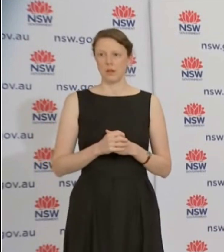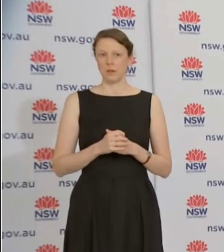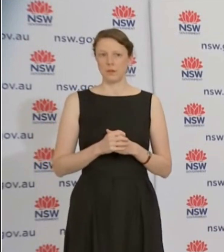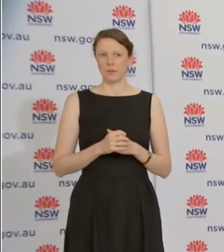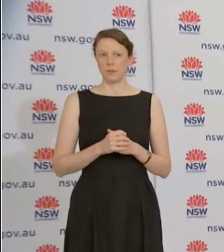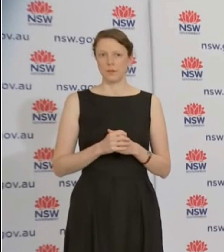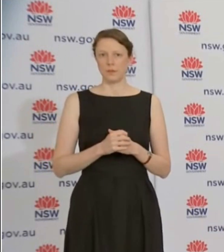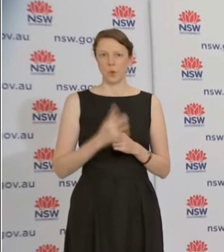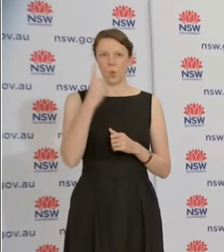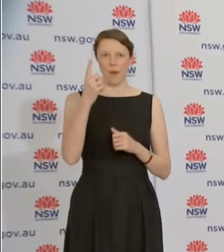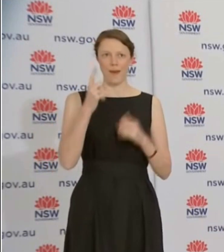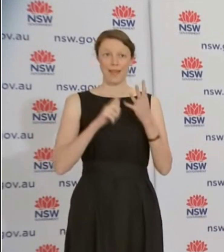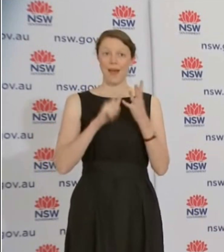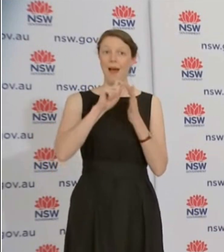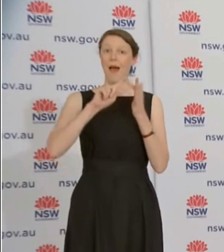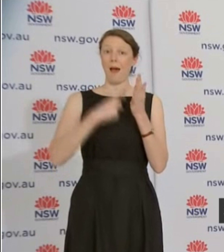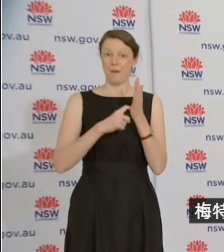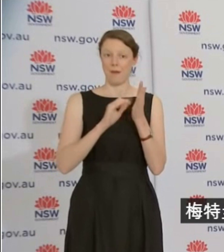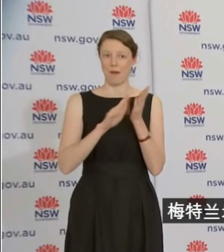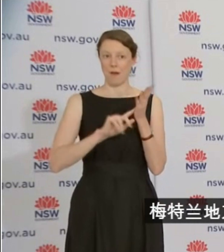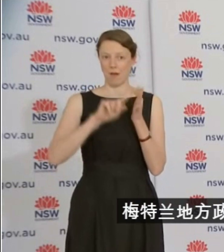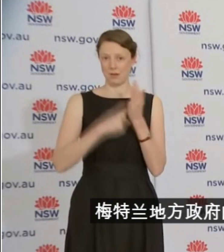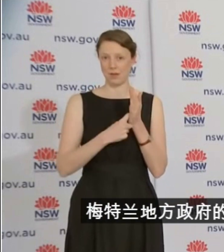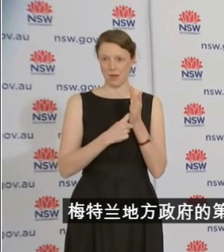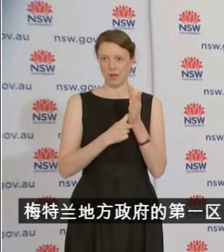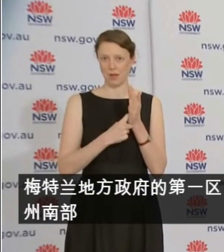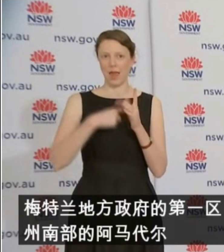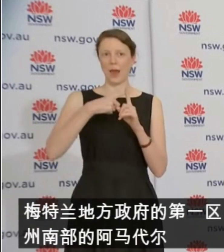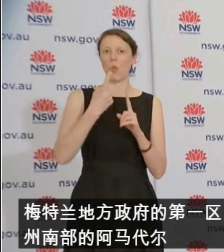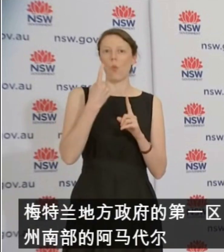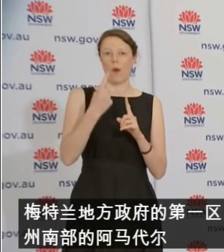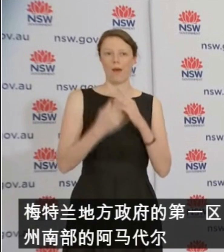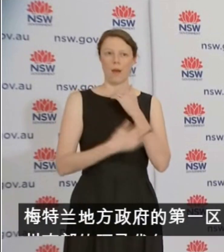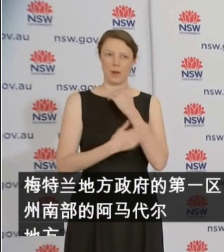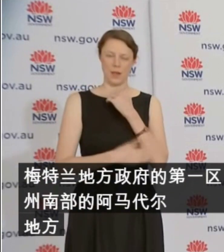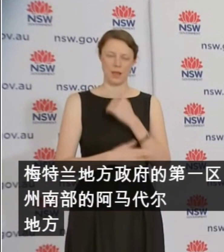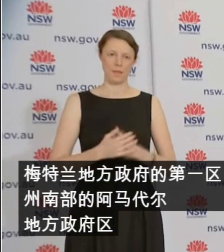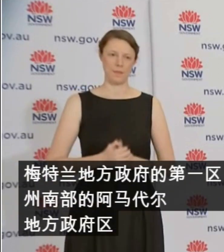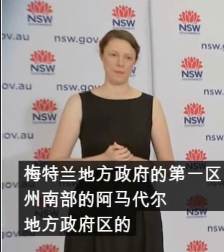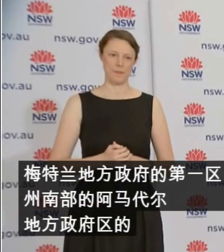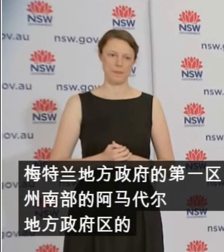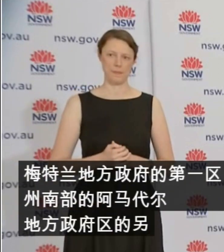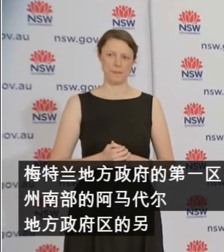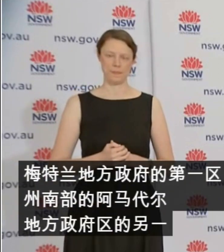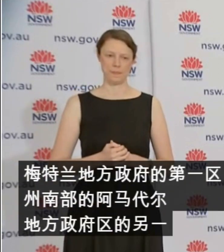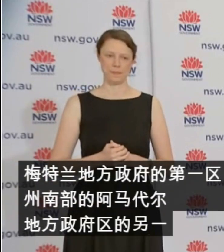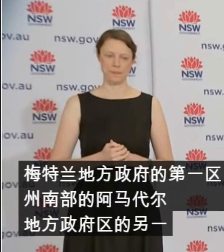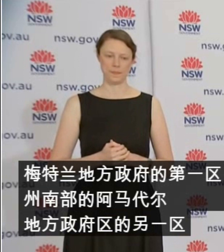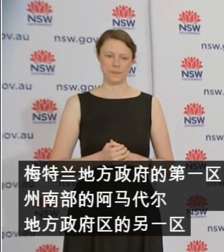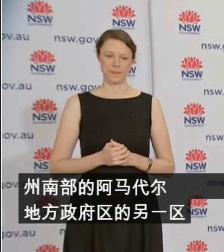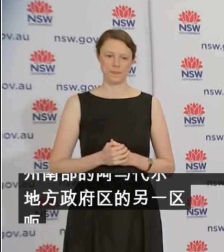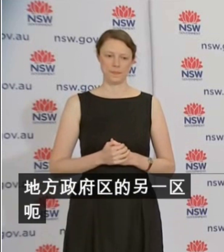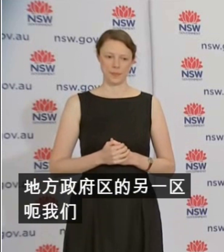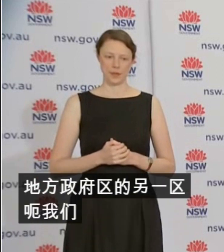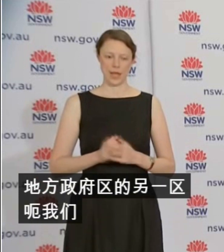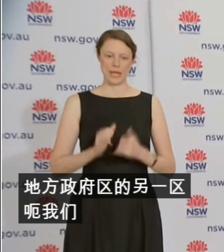area, 1 in the Upper Hunter local government area and 1 in the Armidale local government area. Again, in